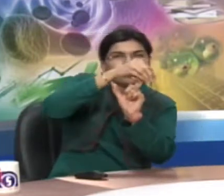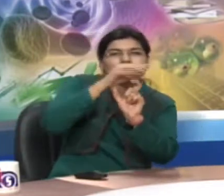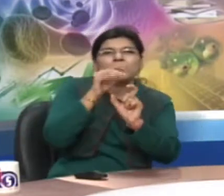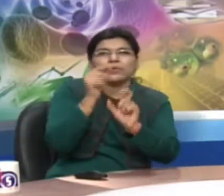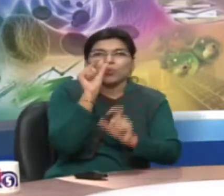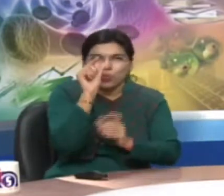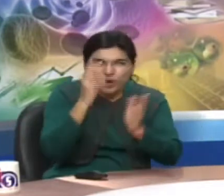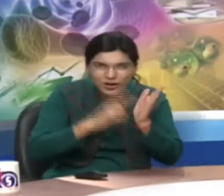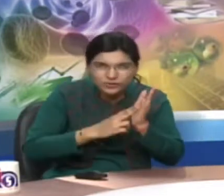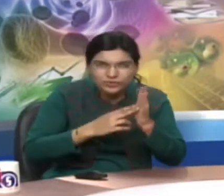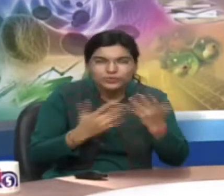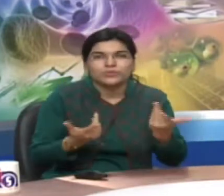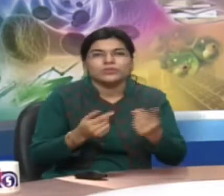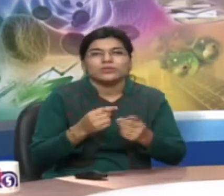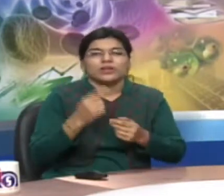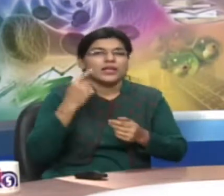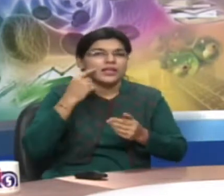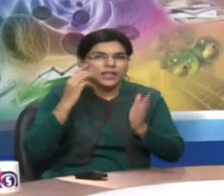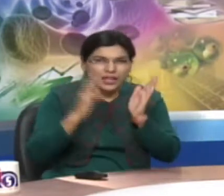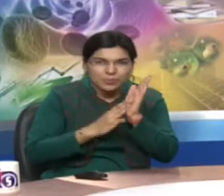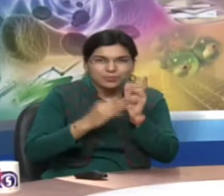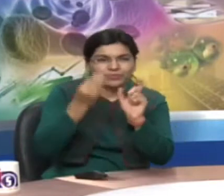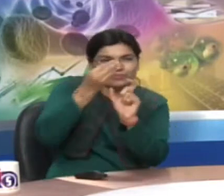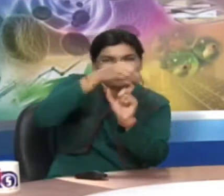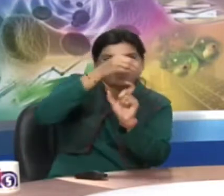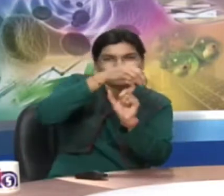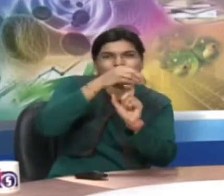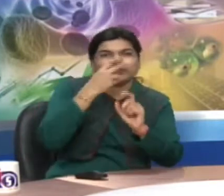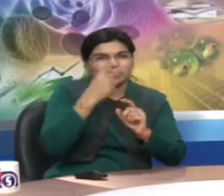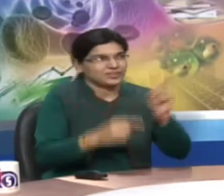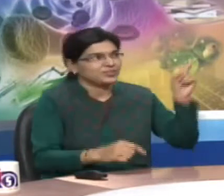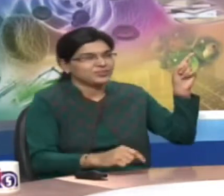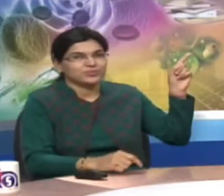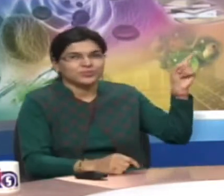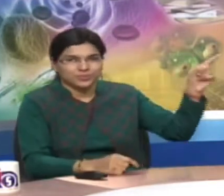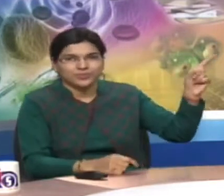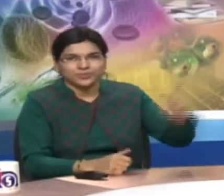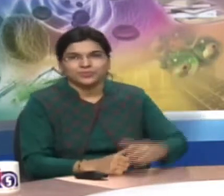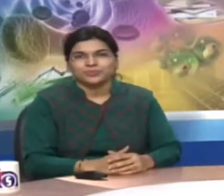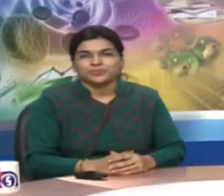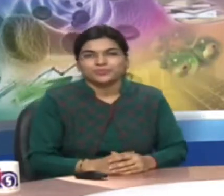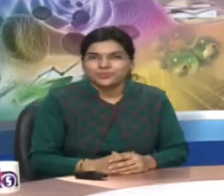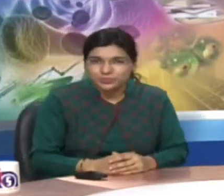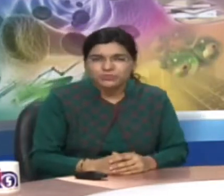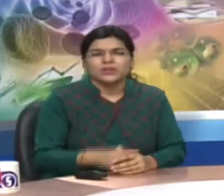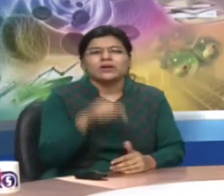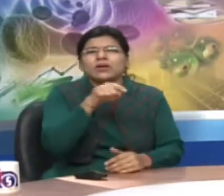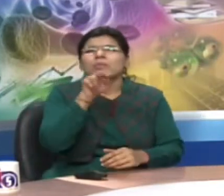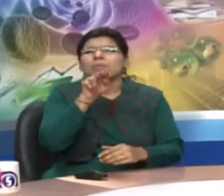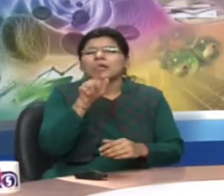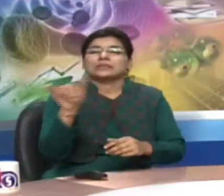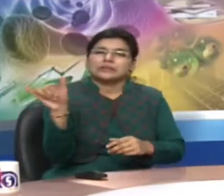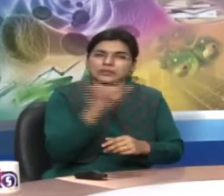can be made several words by adding prefixes like un and I am.